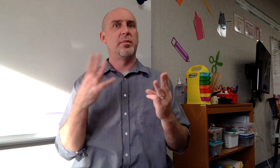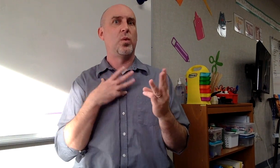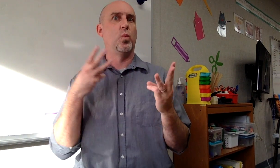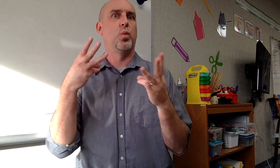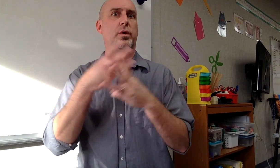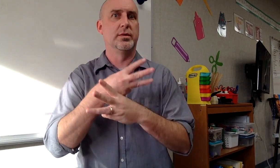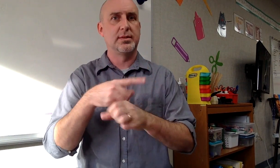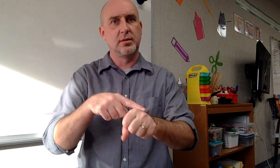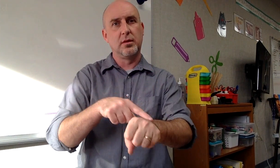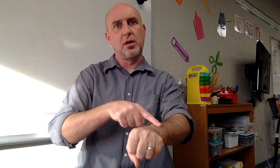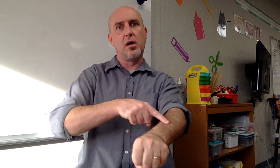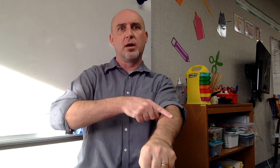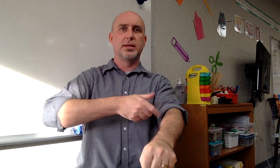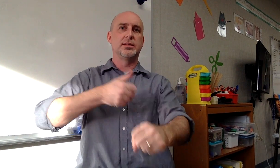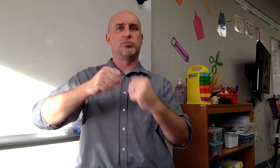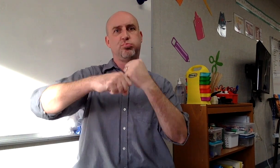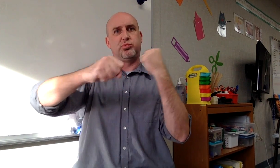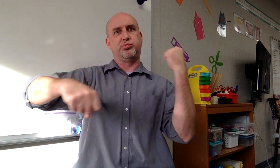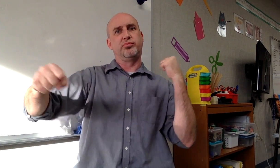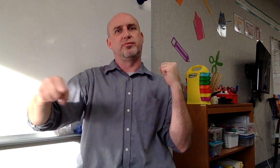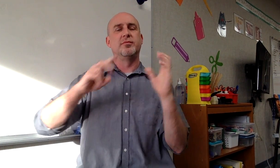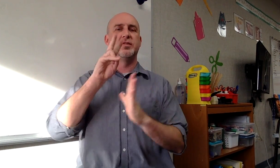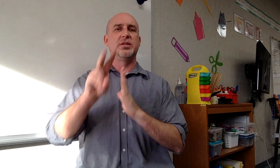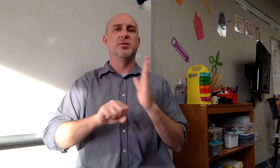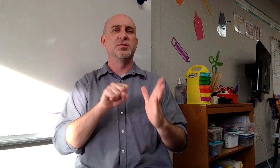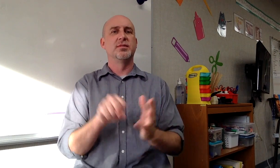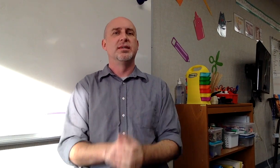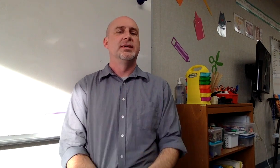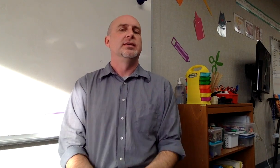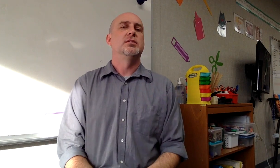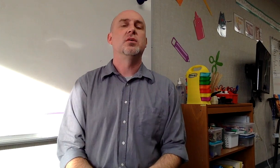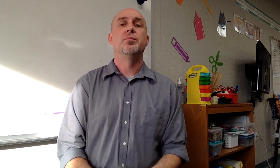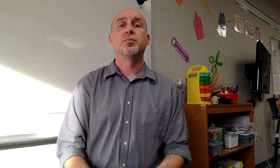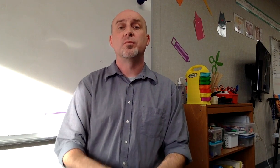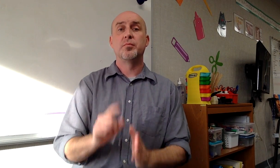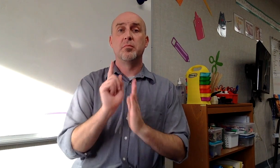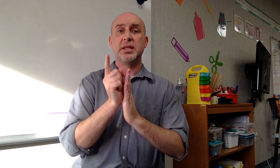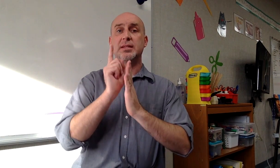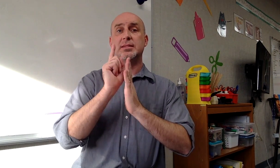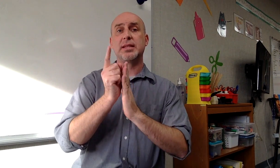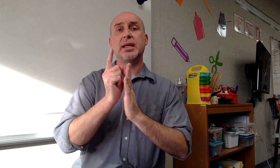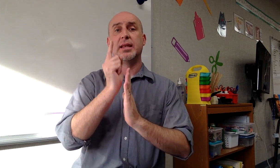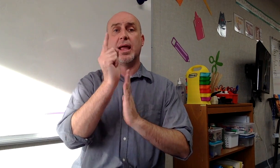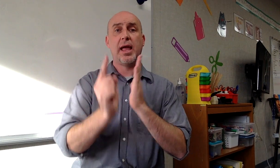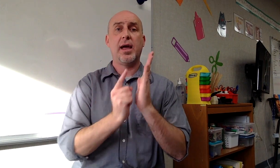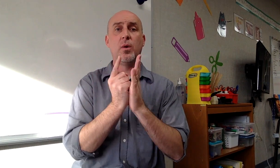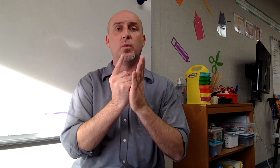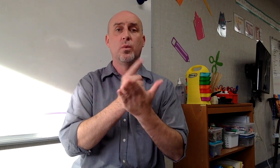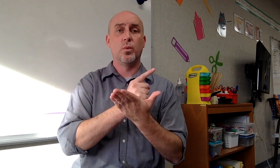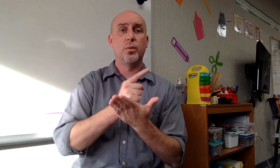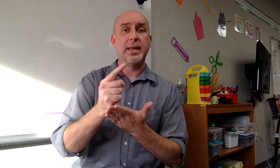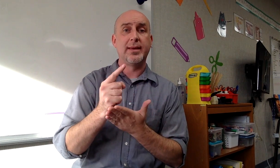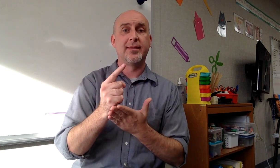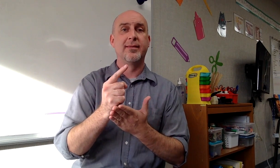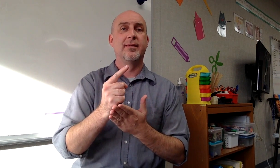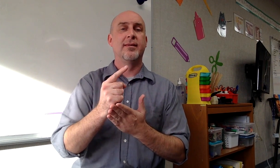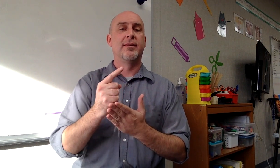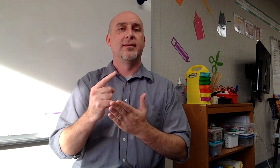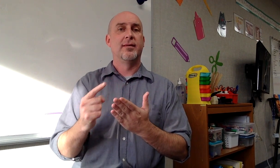my worst, longest videos. So, minute, second, hour, week. Here